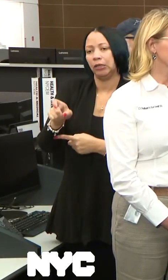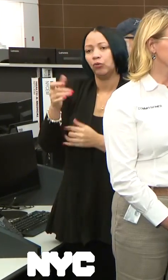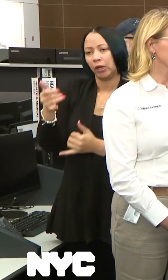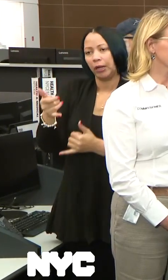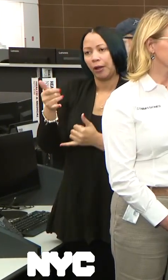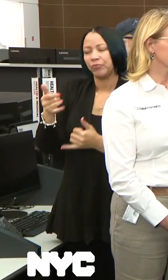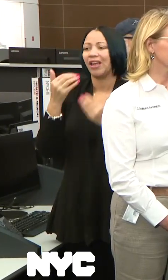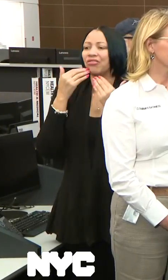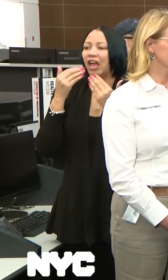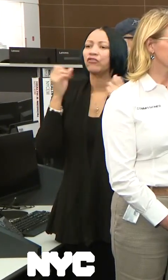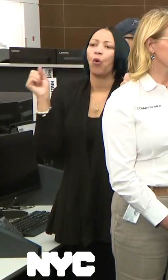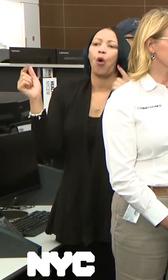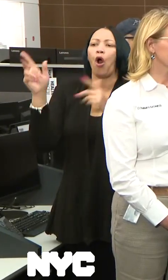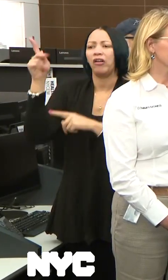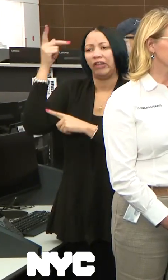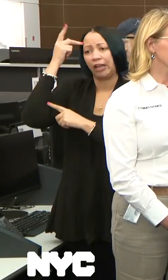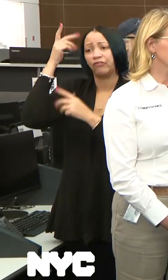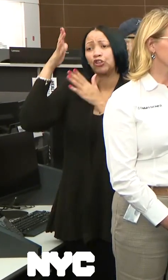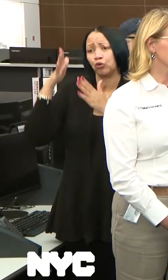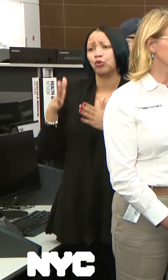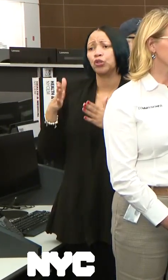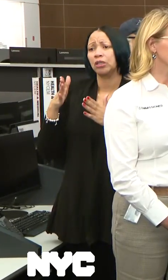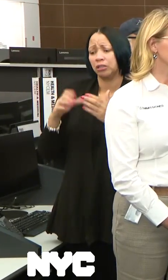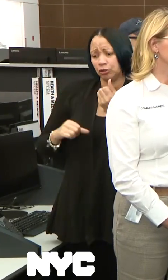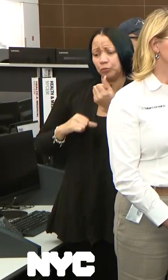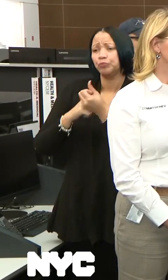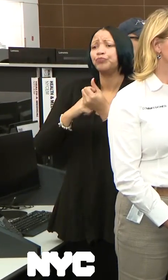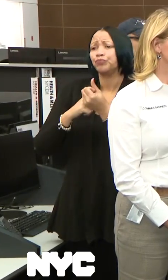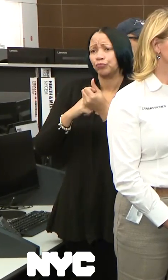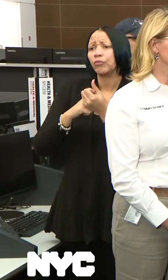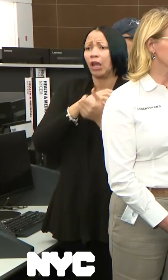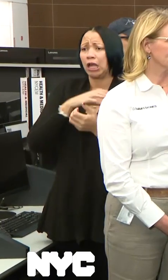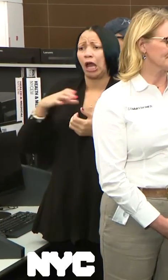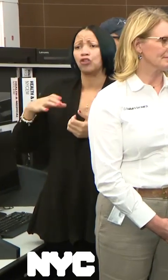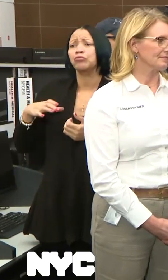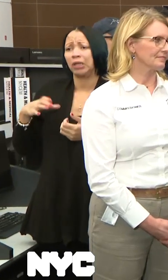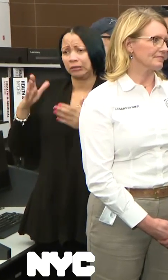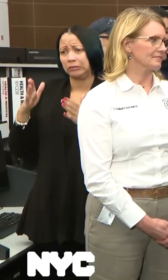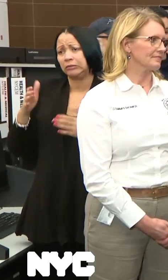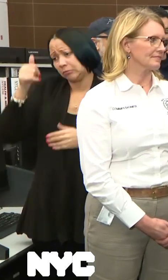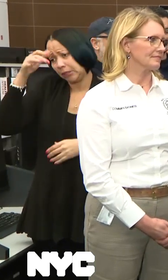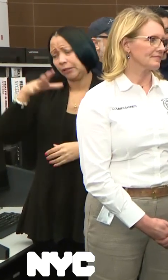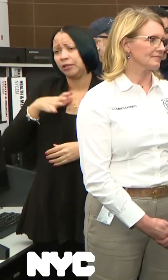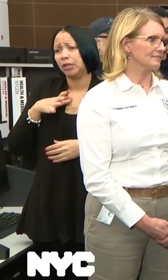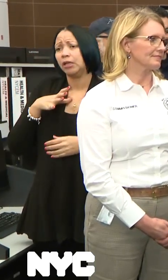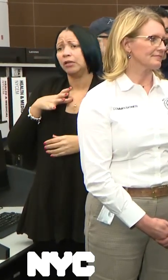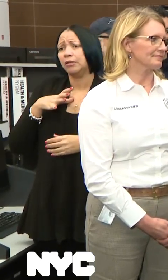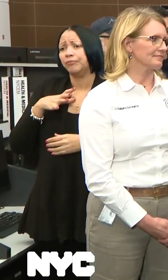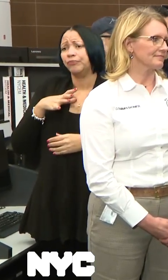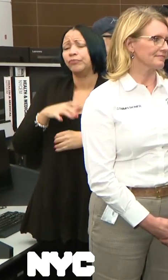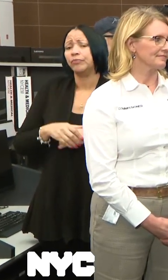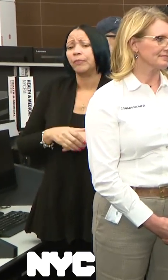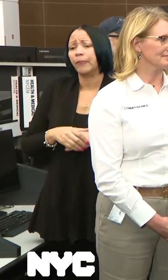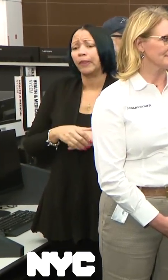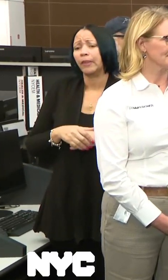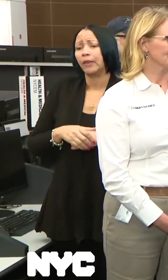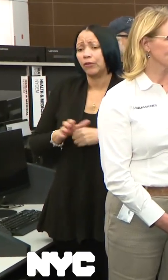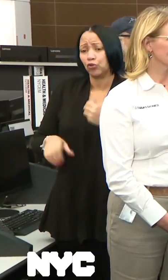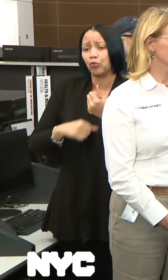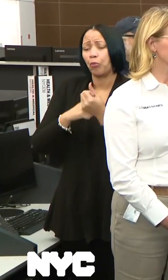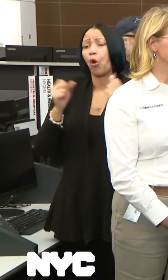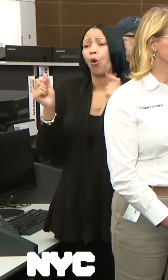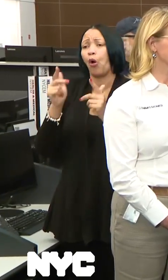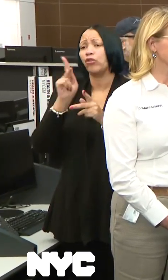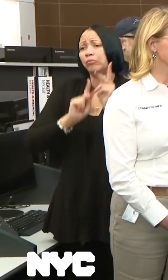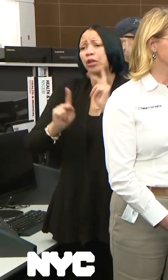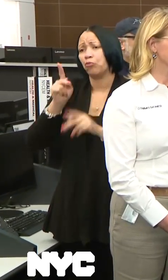to all the elected officials who have stood with us. Councilmember Adonis Rodriguez, thank you for all you're doing to support the people of Puerto Rico as well.